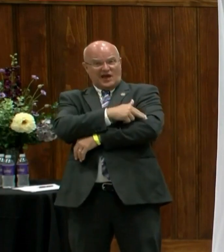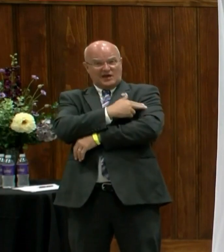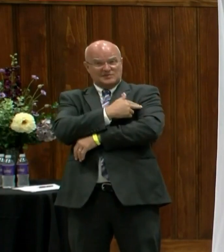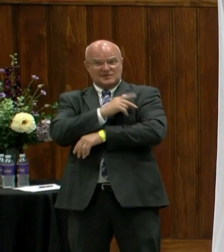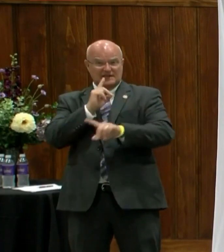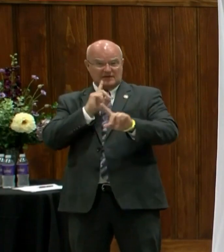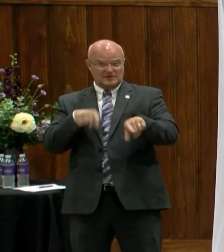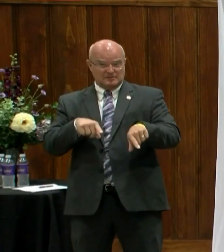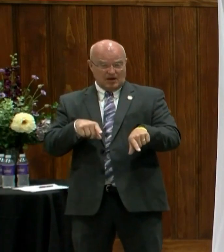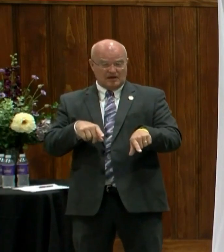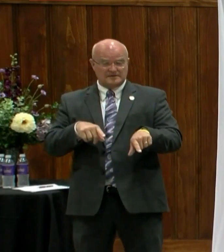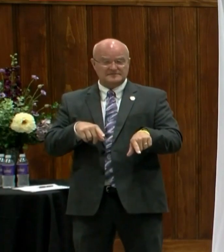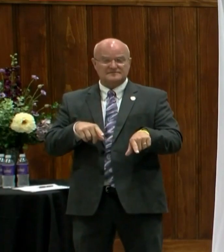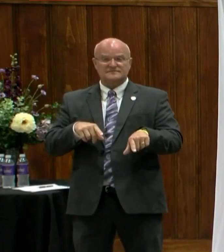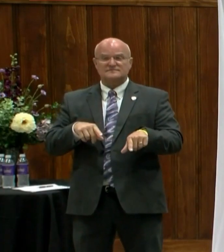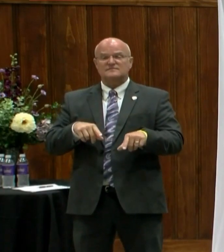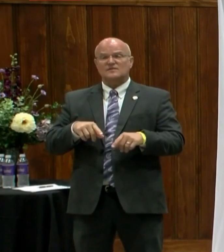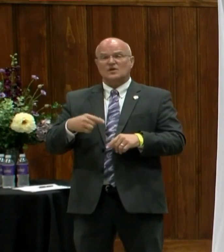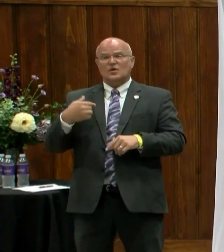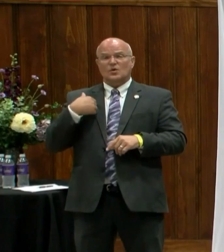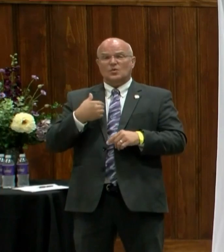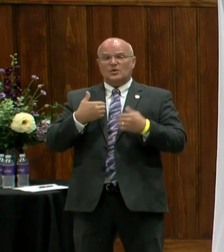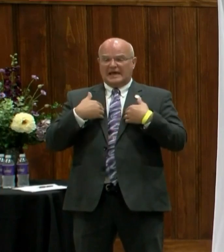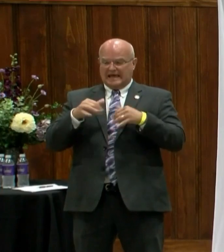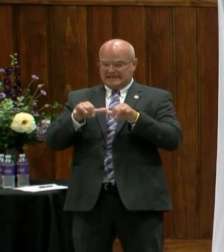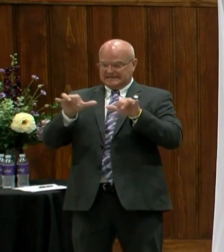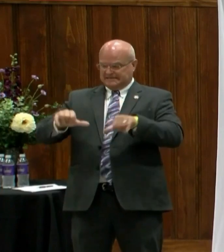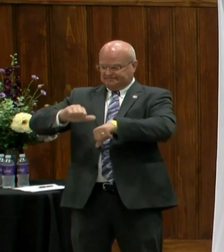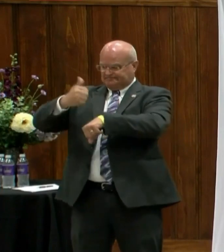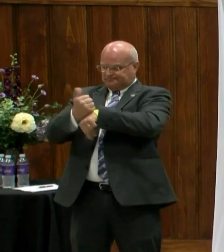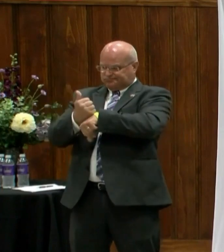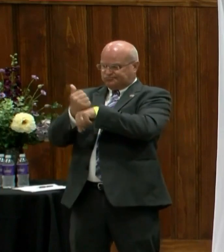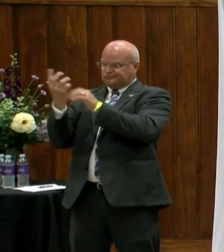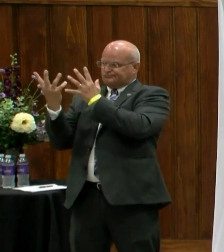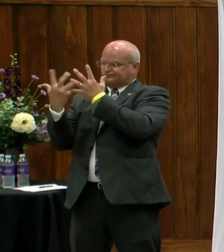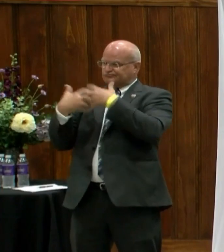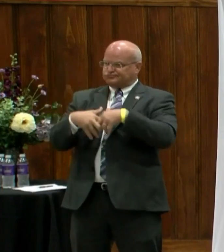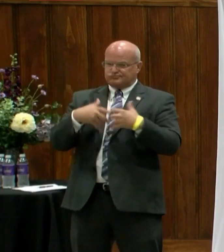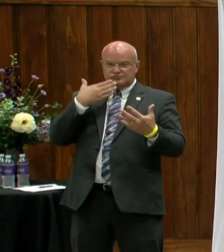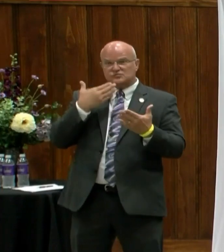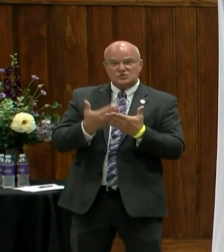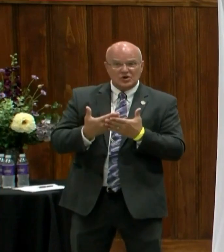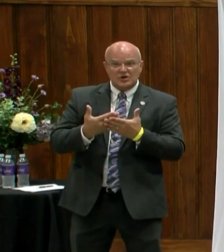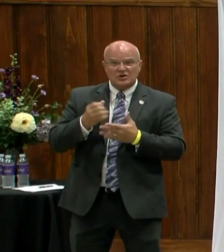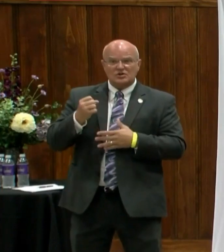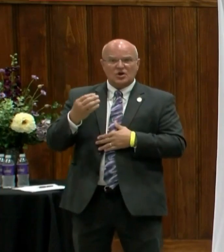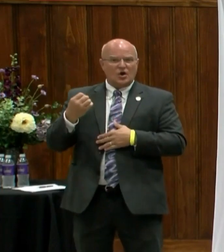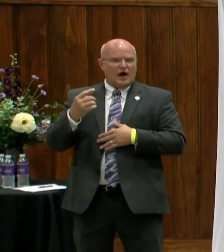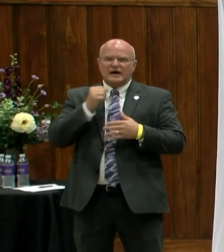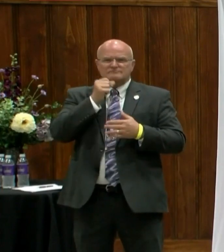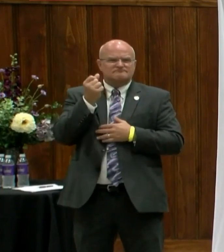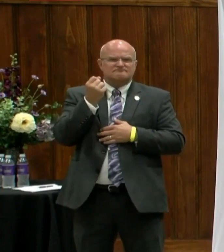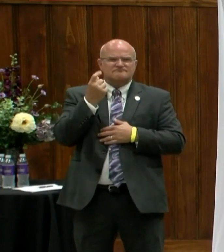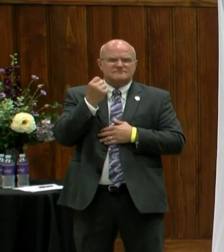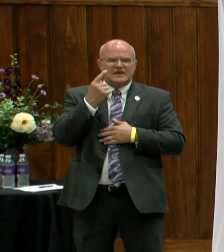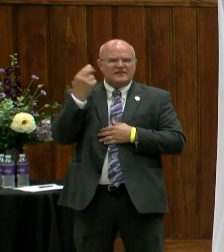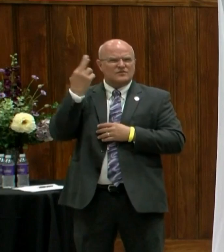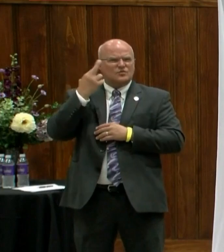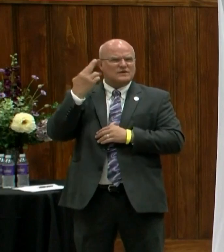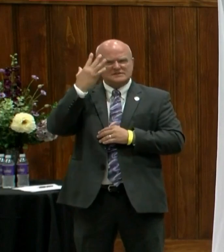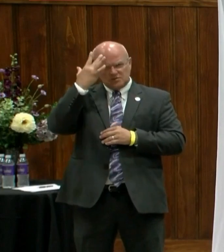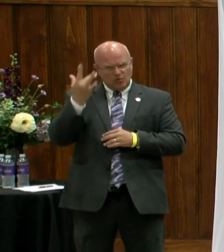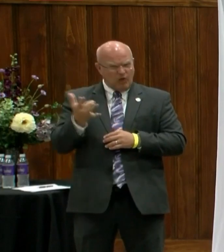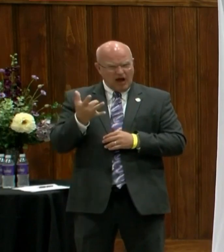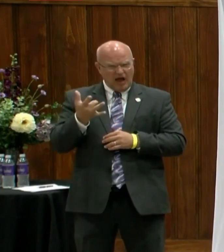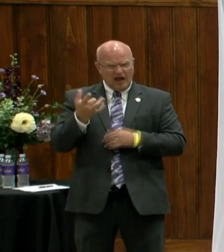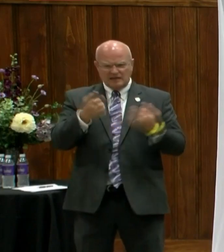they respond to it. We had a system here that works very well, so I don't really understand all the reasons for